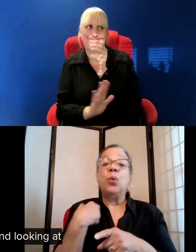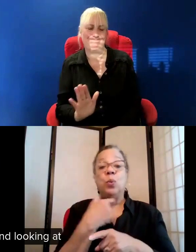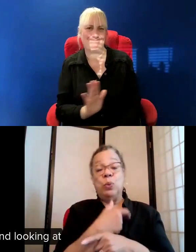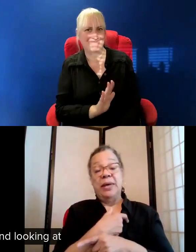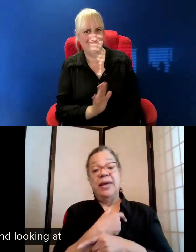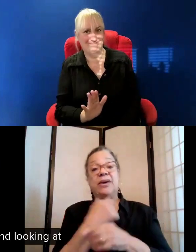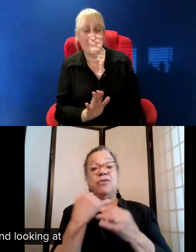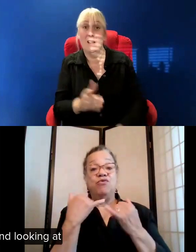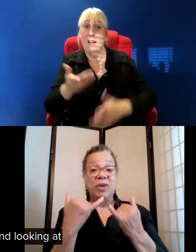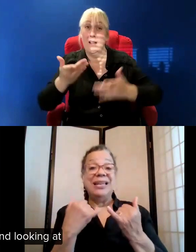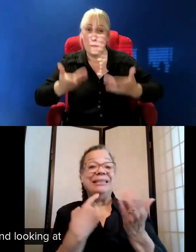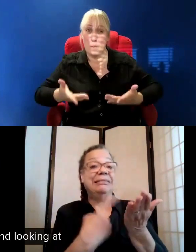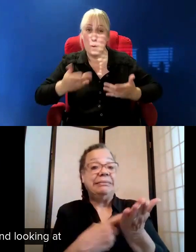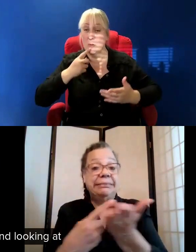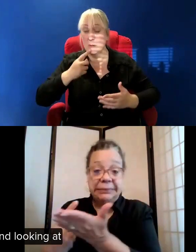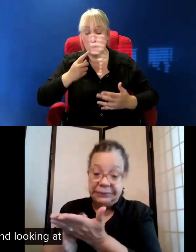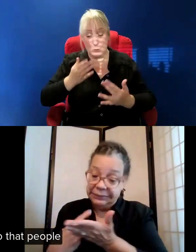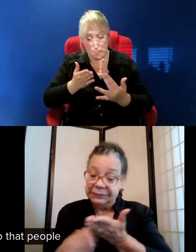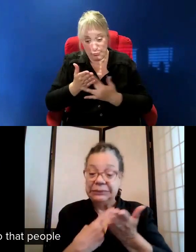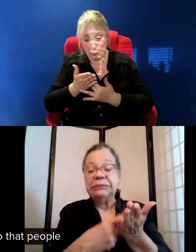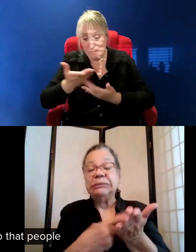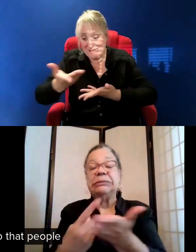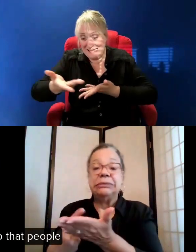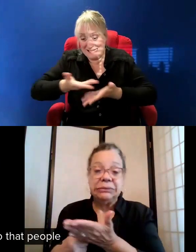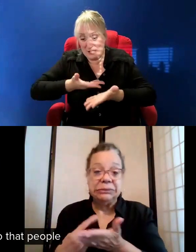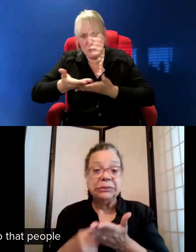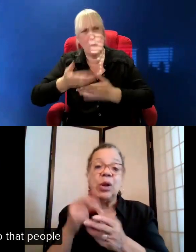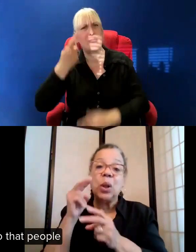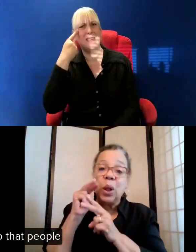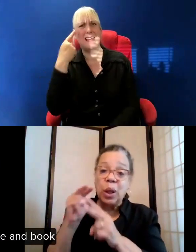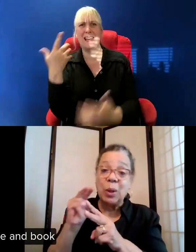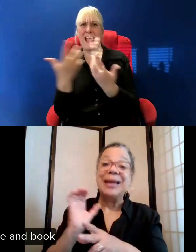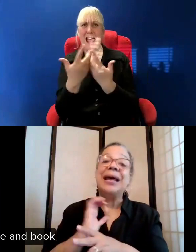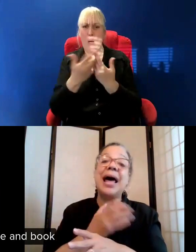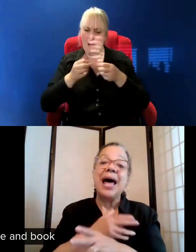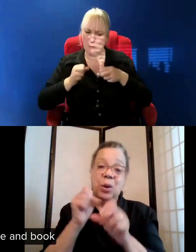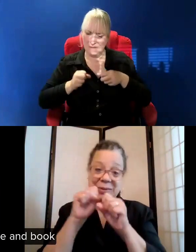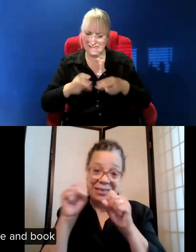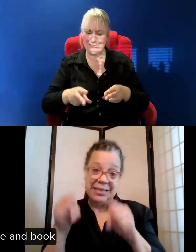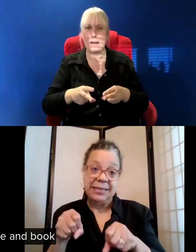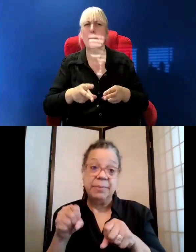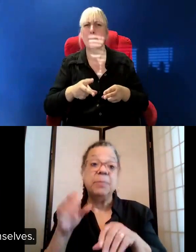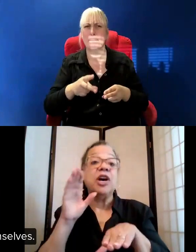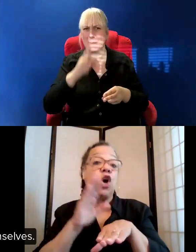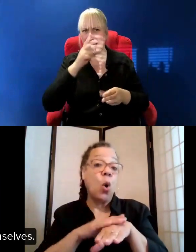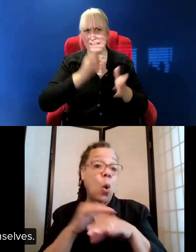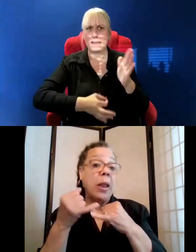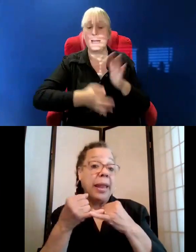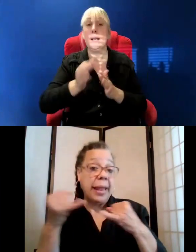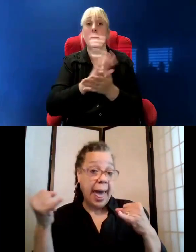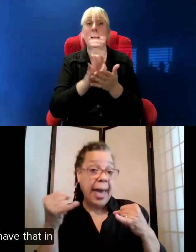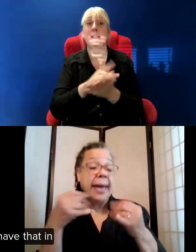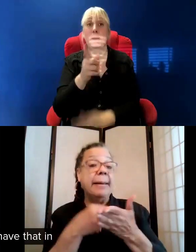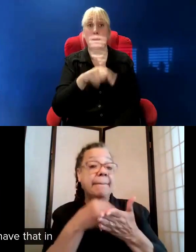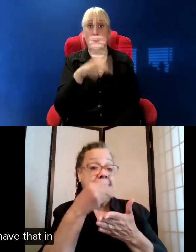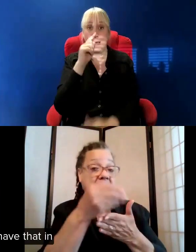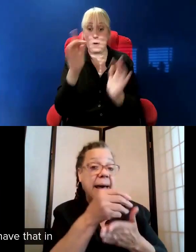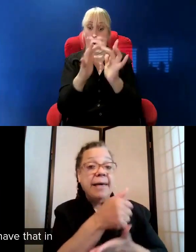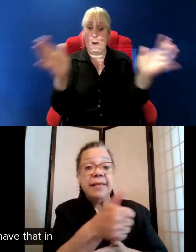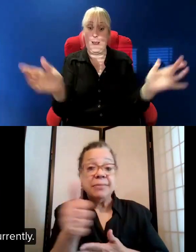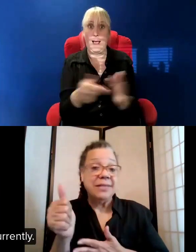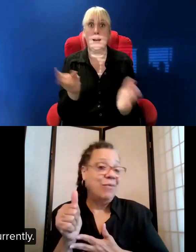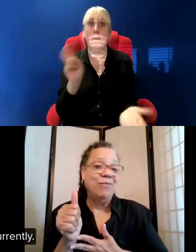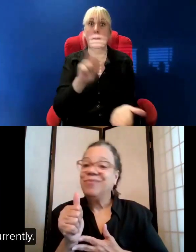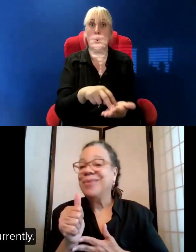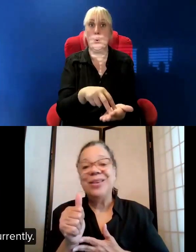in discussions and looking at our system so that people can go online and book for themselves. We do not have